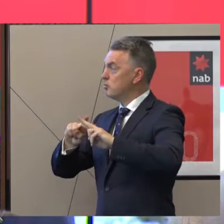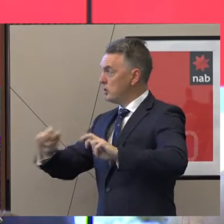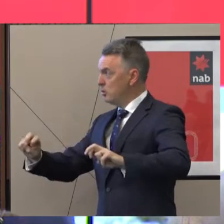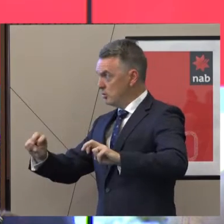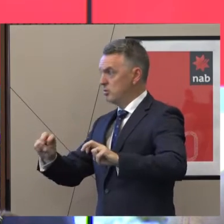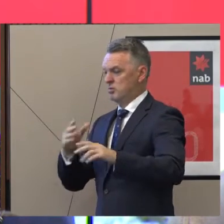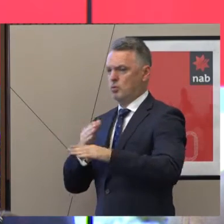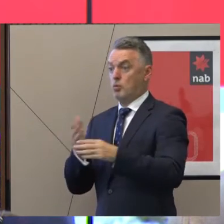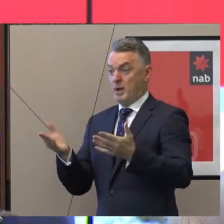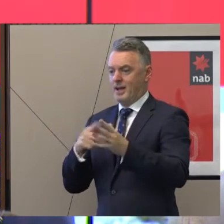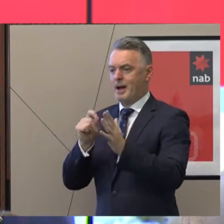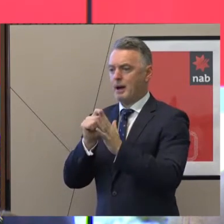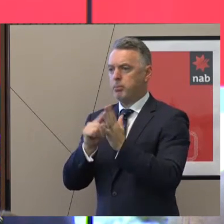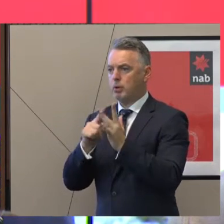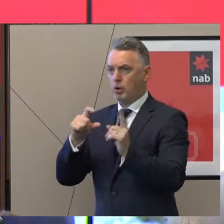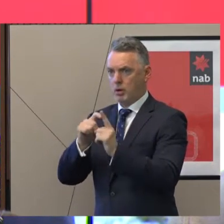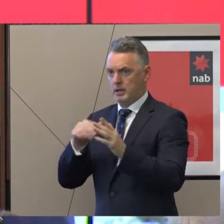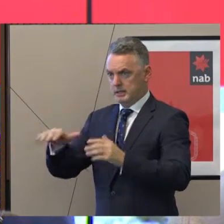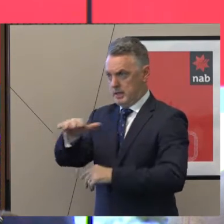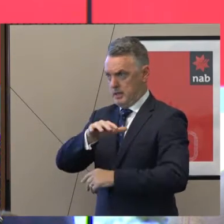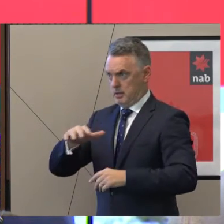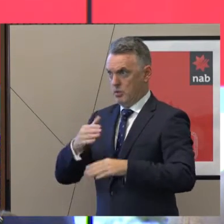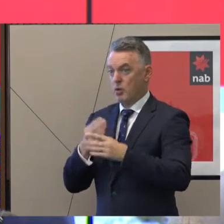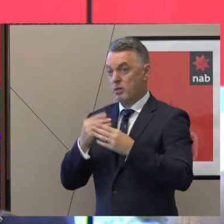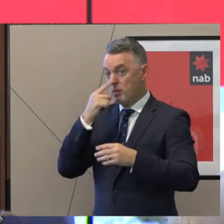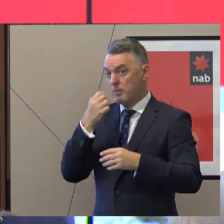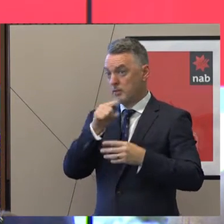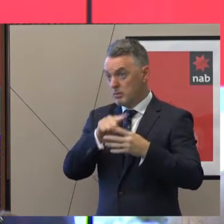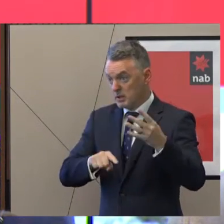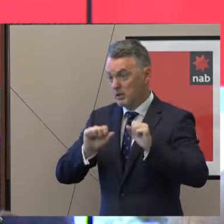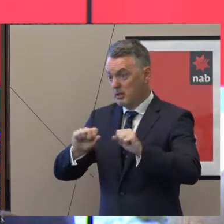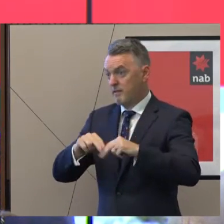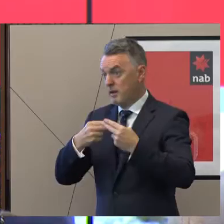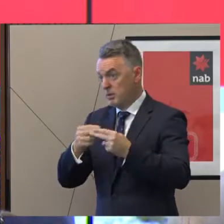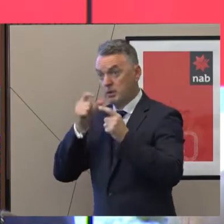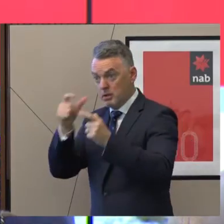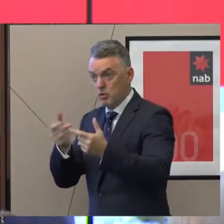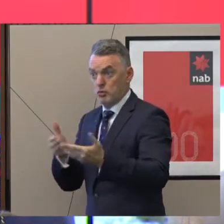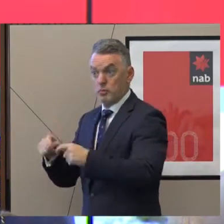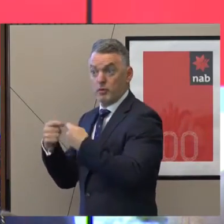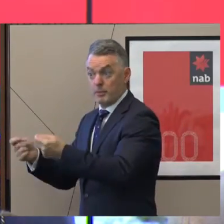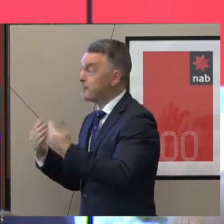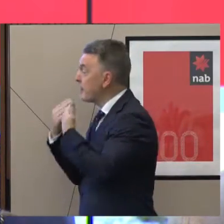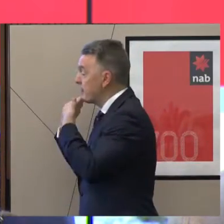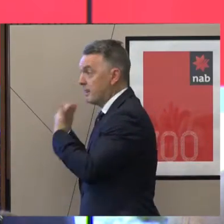applied settings, working directly with people with disabilities, families and service providers. So thank you, Keith.